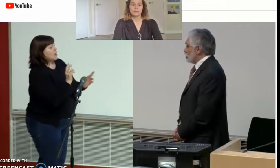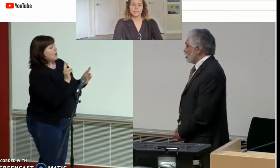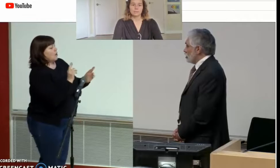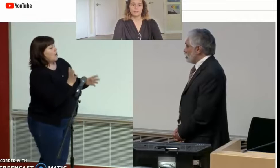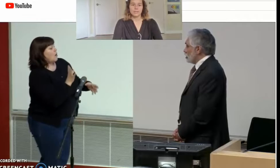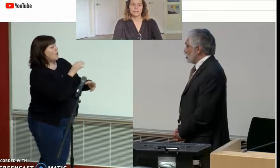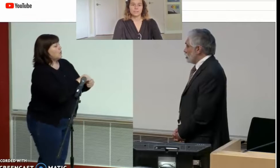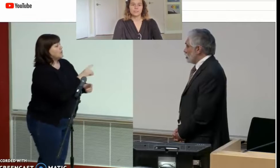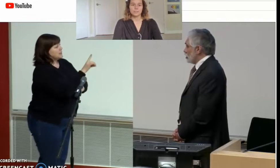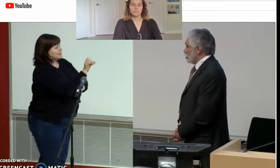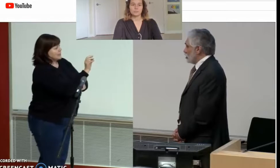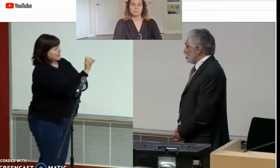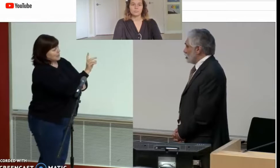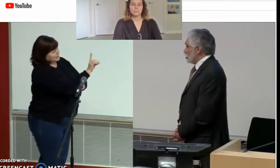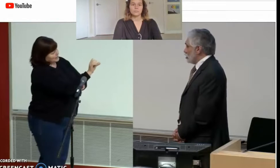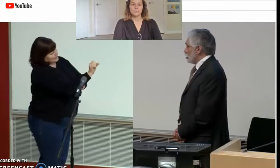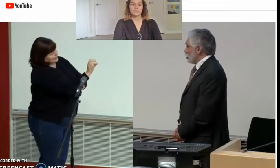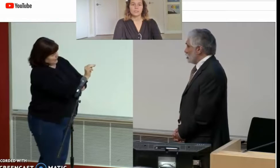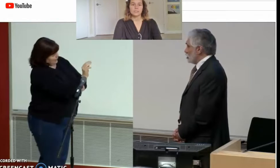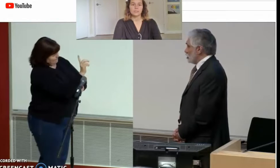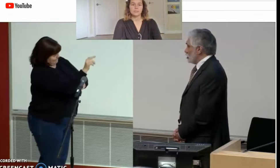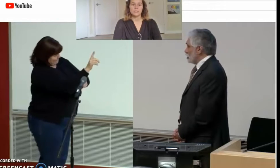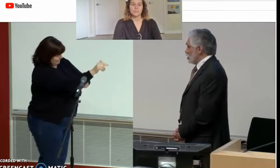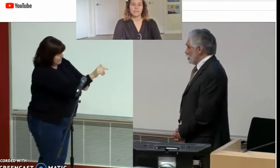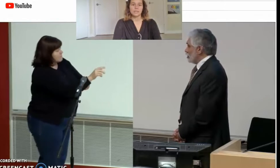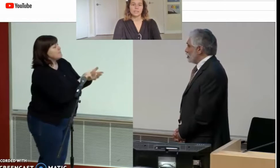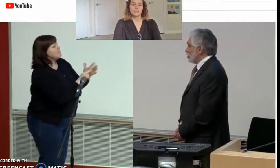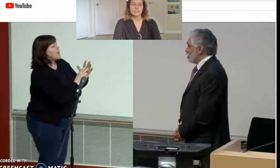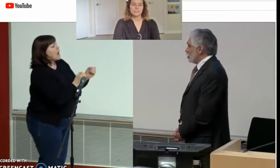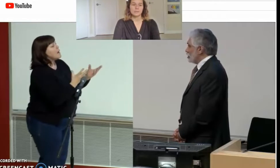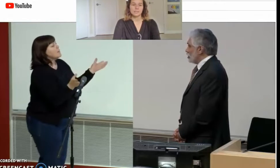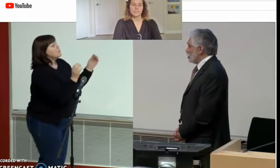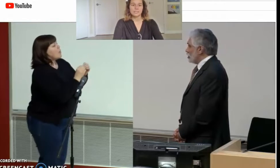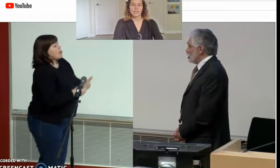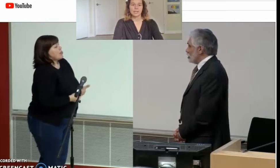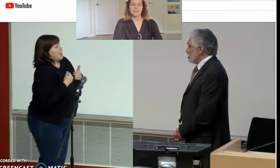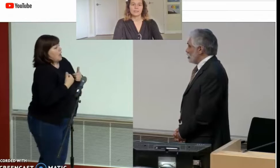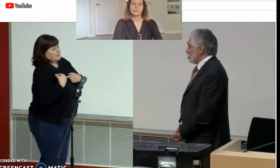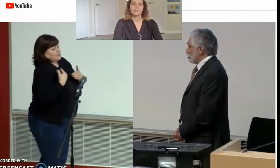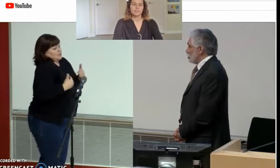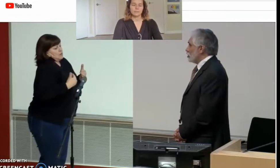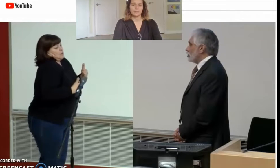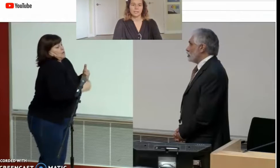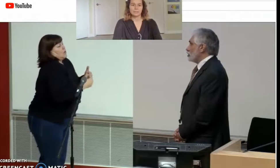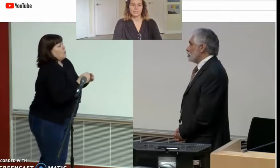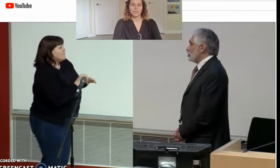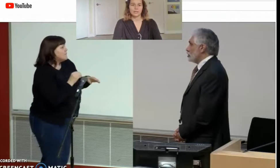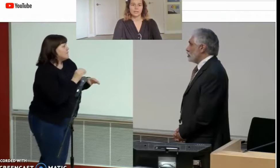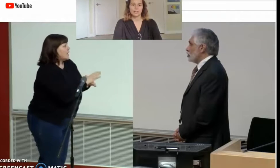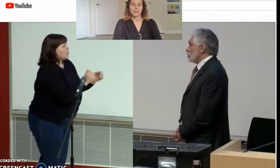Language deprivation syndrome, that's included in disabilities and developing language later in